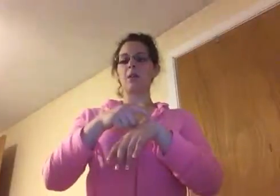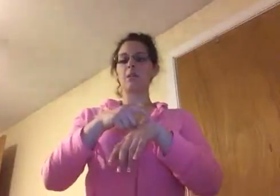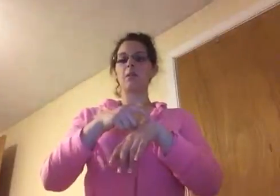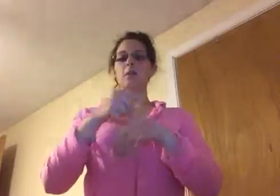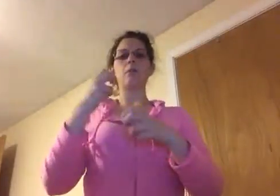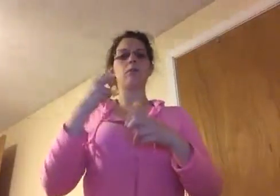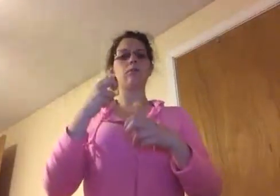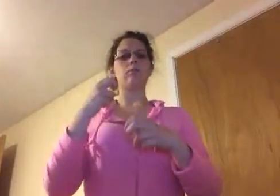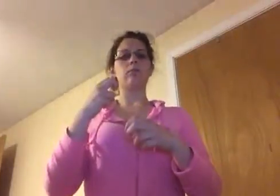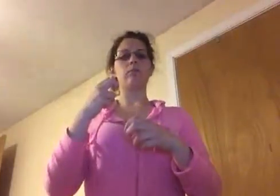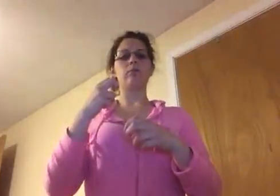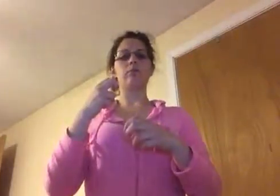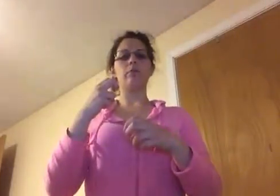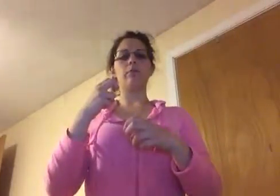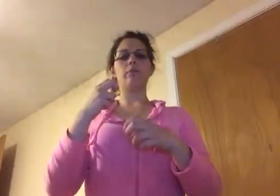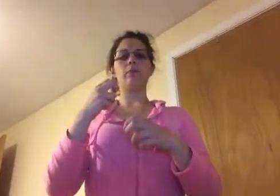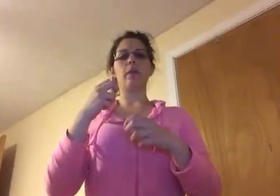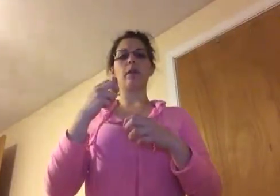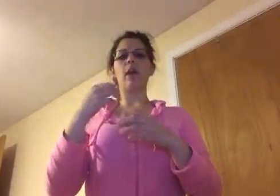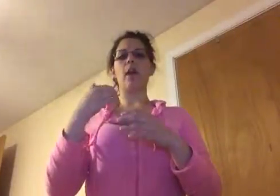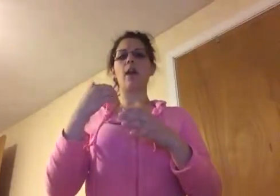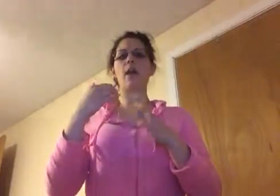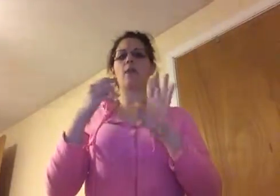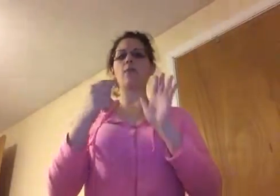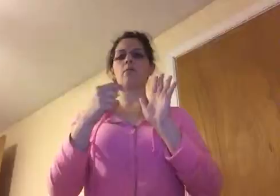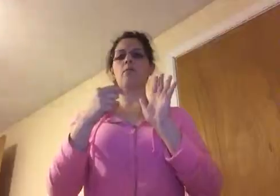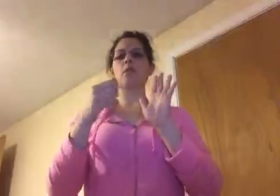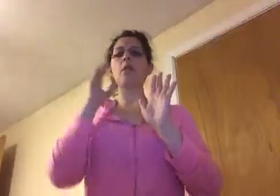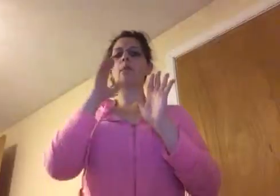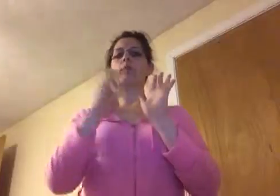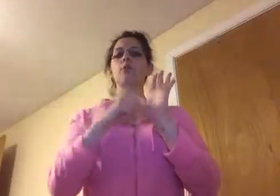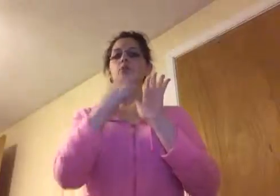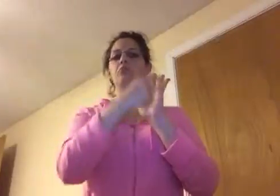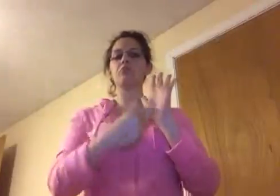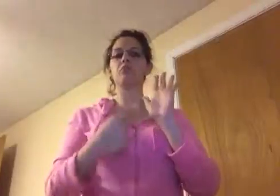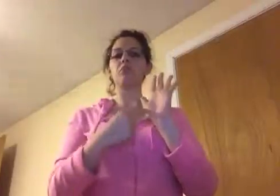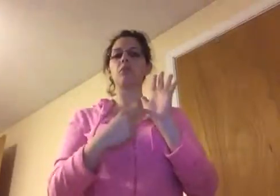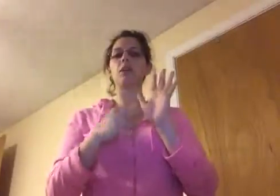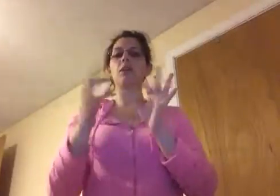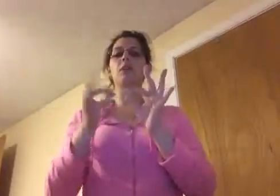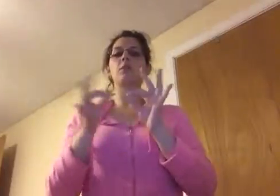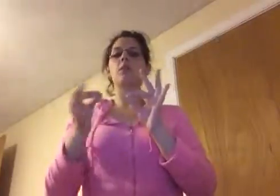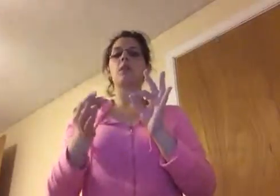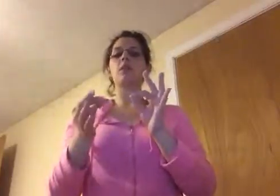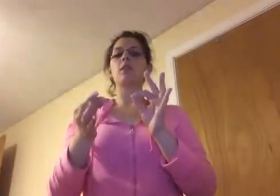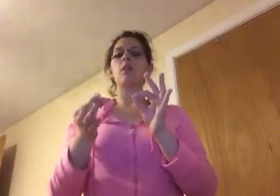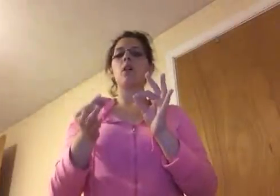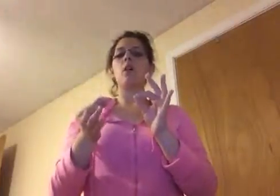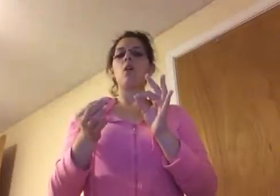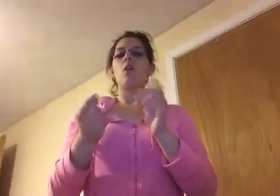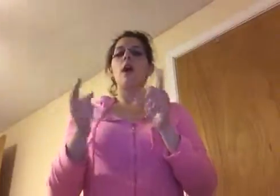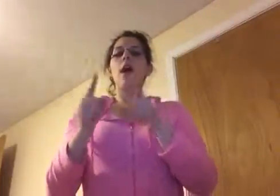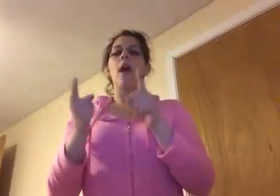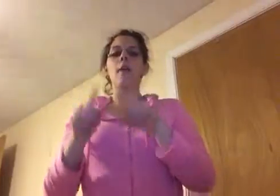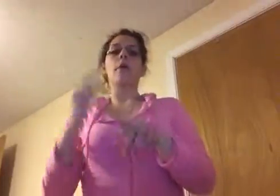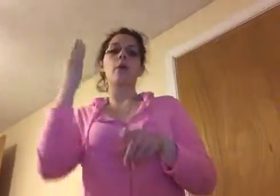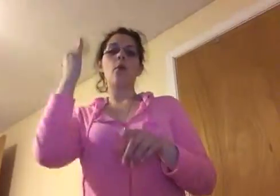why. Okay, and then a funny cartoon. Oops, I'll go back here. A funny cartoon about one of the worst jobs you could ever have.